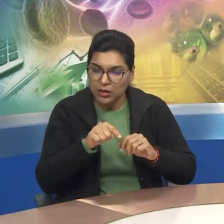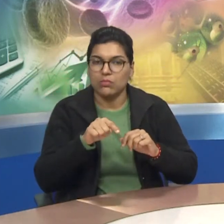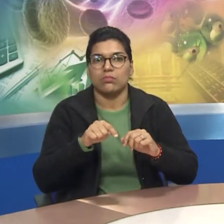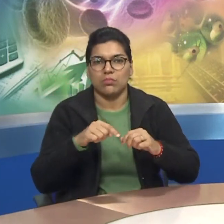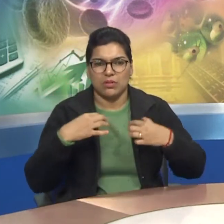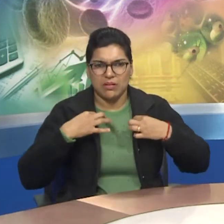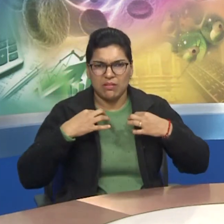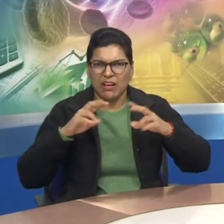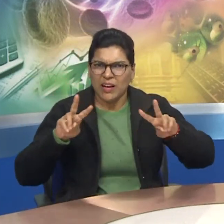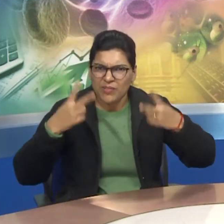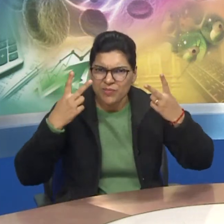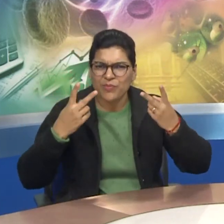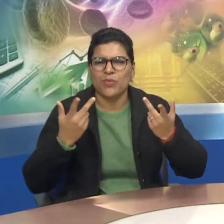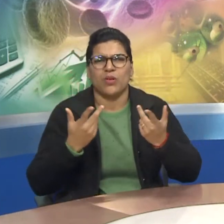This is something which is very old.